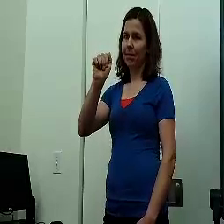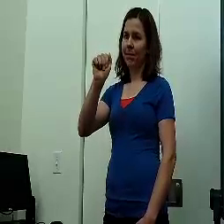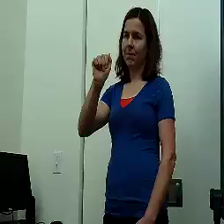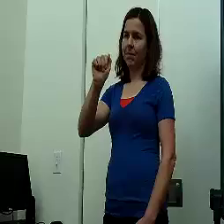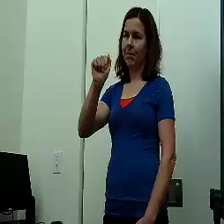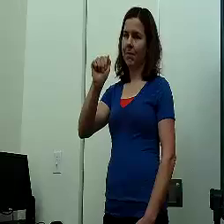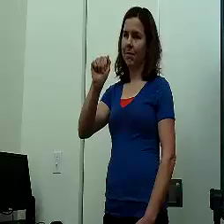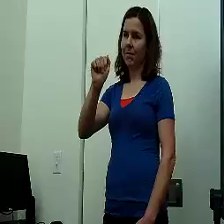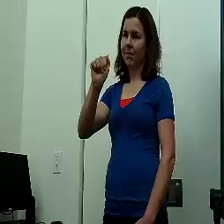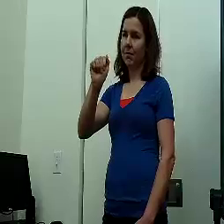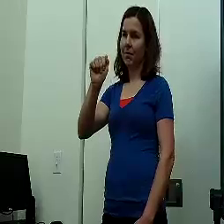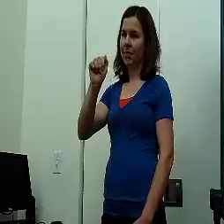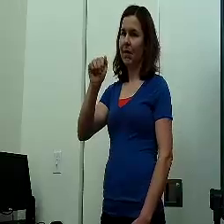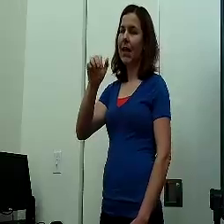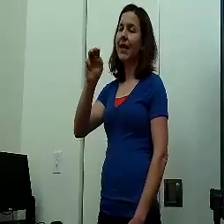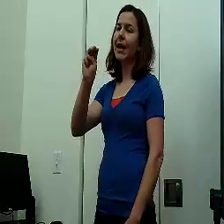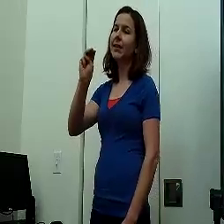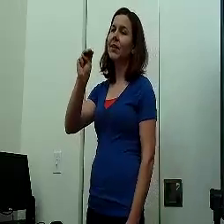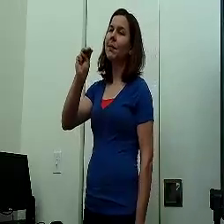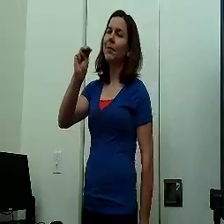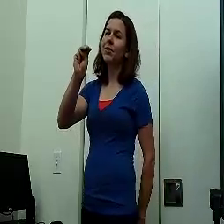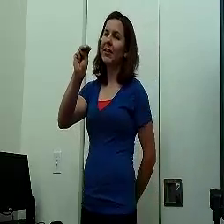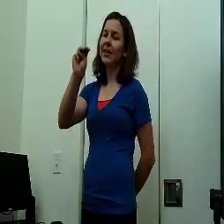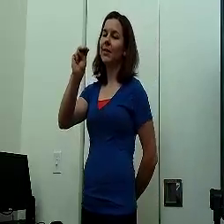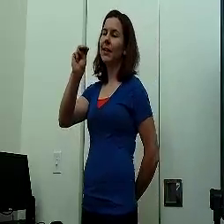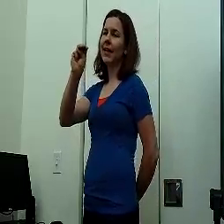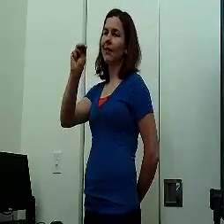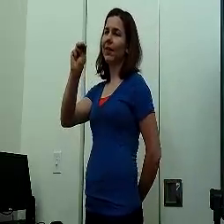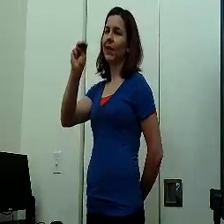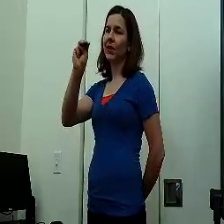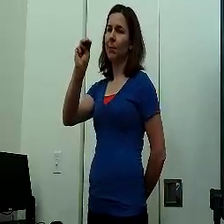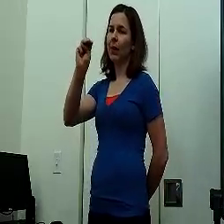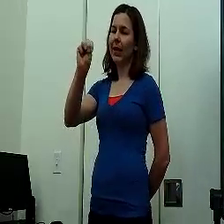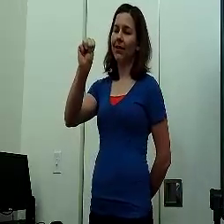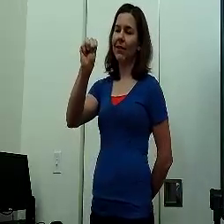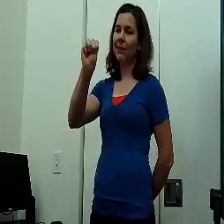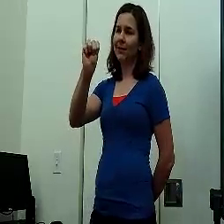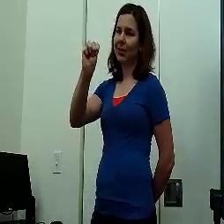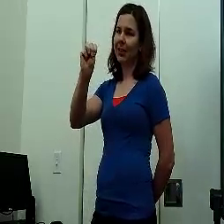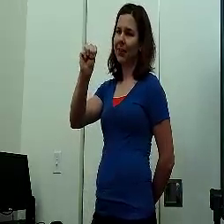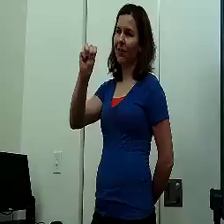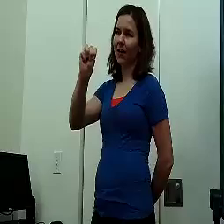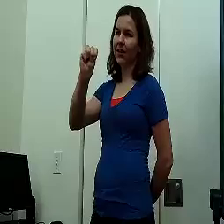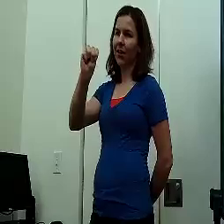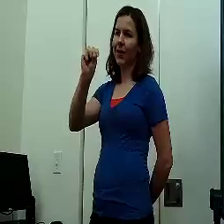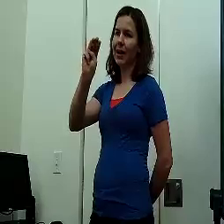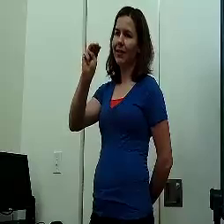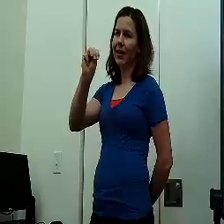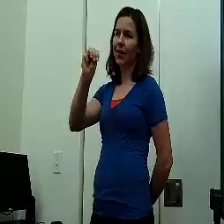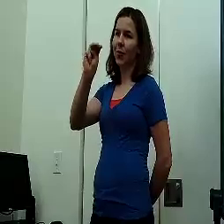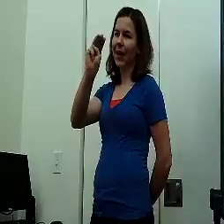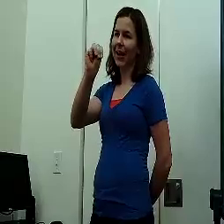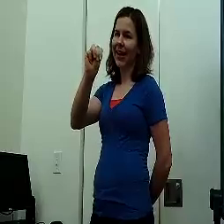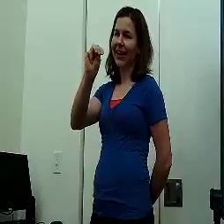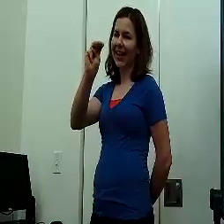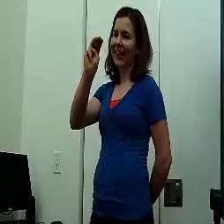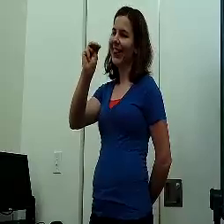way? Yeah, so sometimes you'll see it with the fingers pointing out, sometimes you'll see it with the fingers all the way down. Okay, Either good way, to know. like in